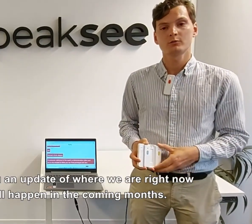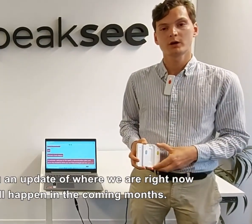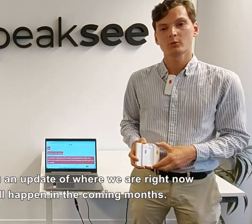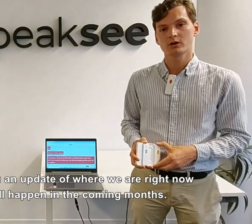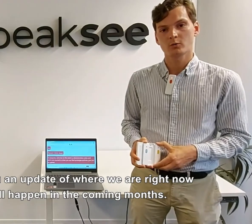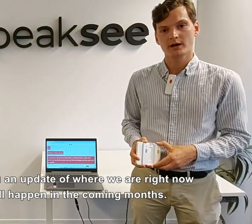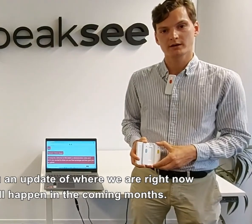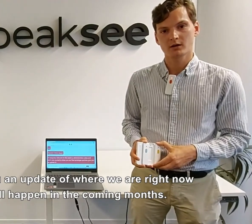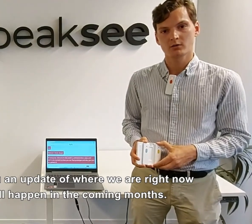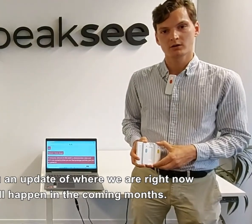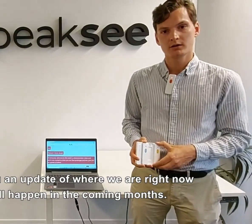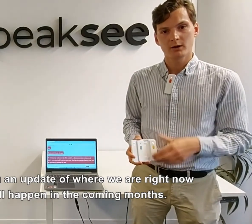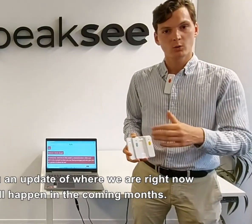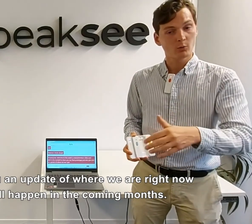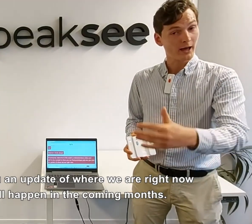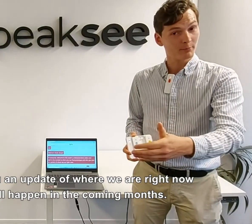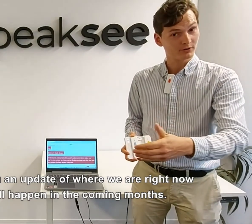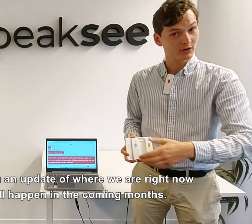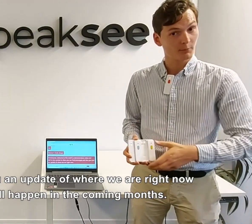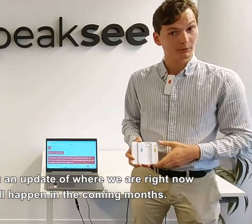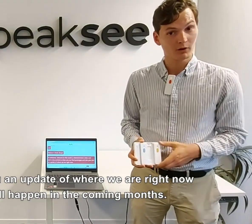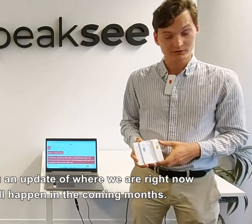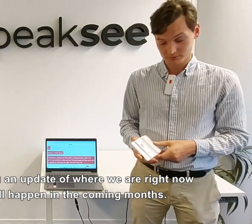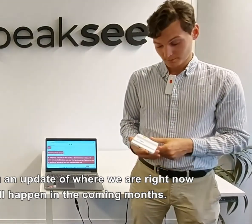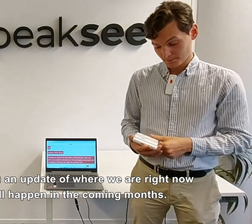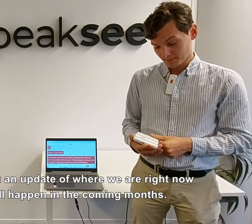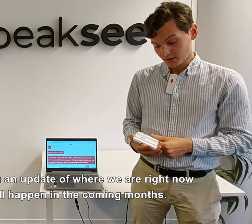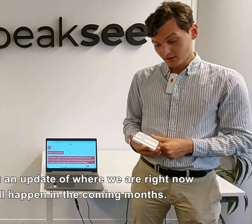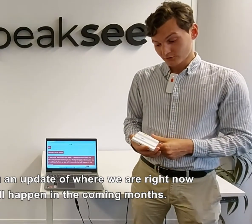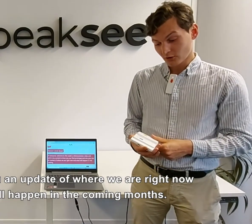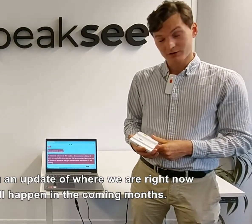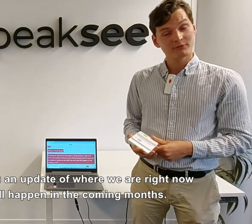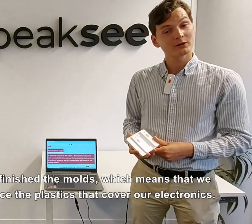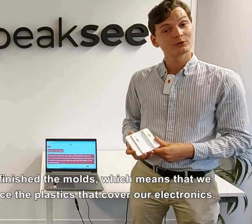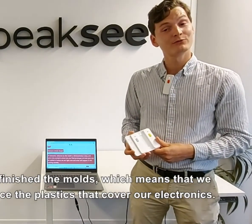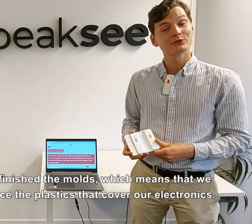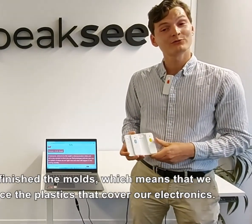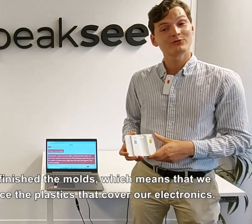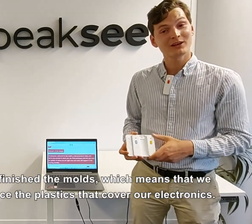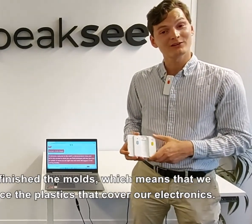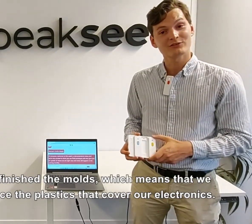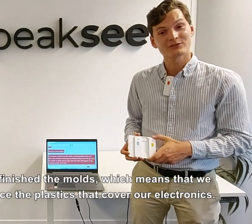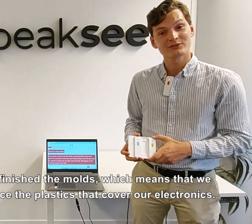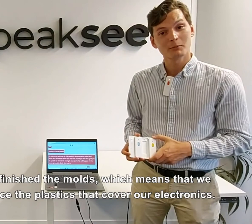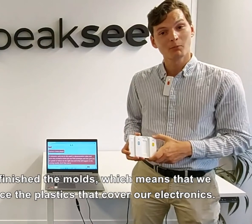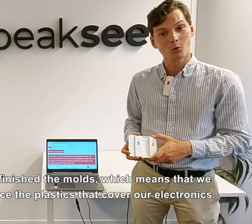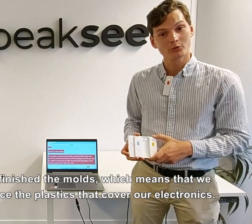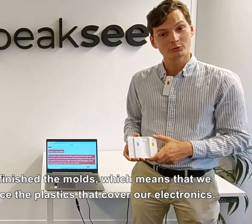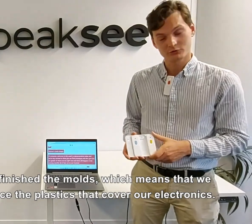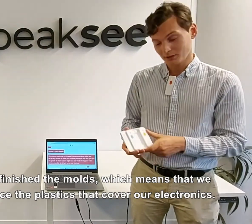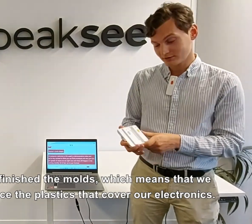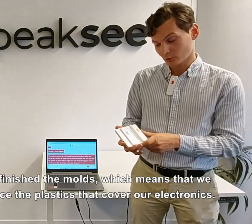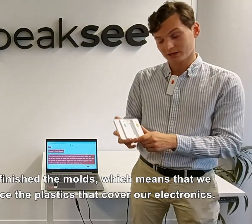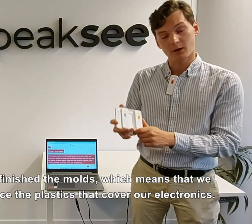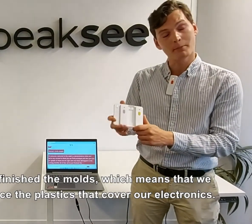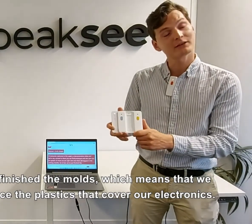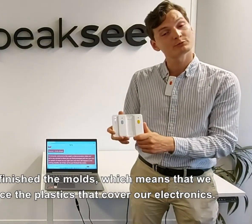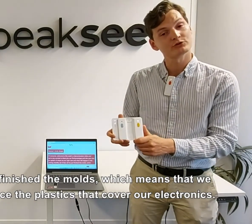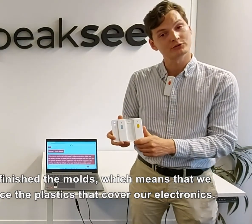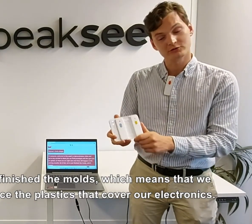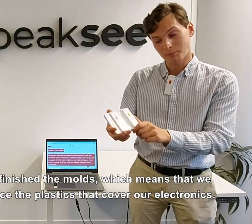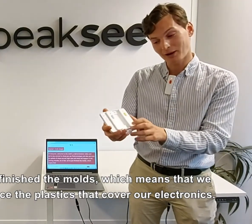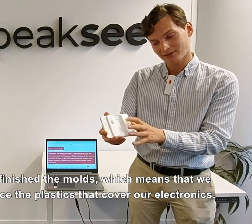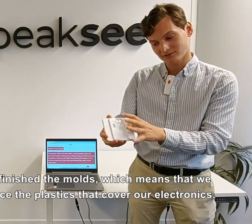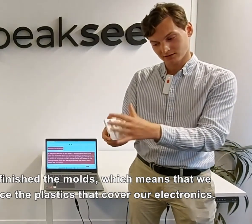on where we are right now and what will happen the coming months. So in fact we've just finished the molds, which means that we can now